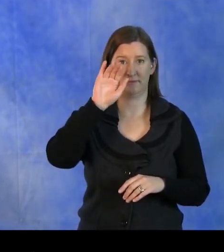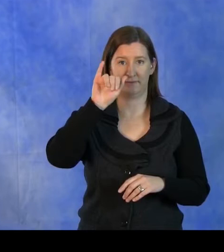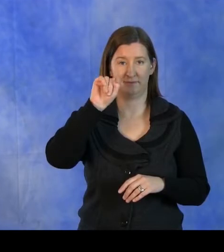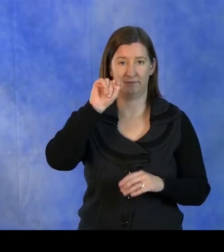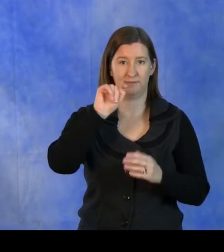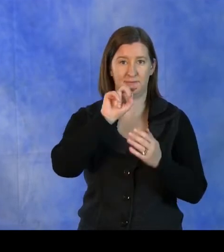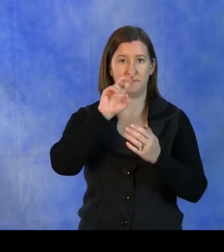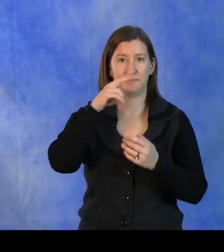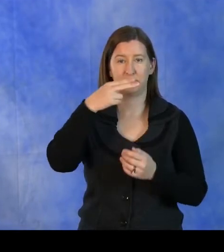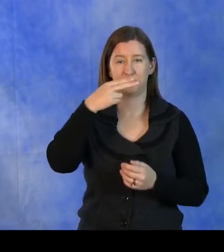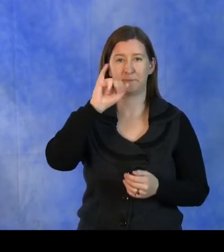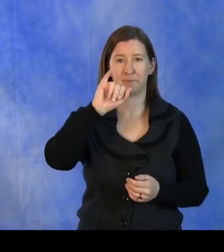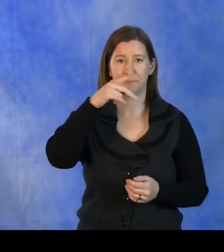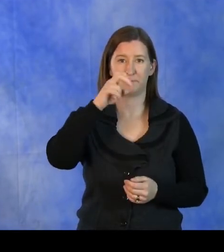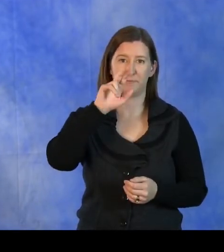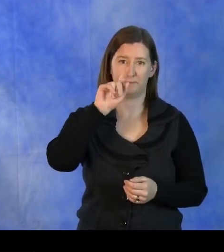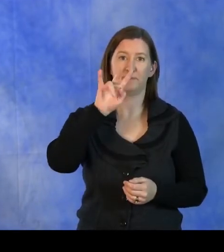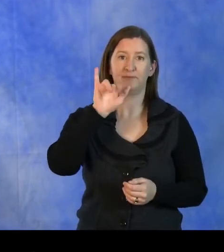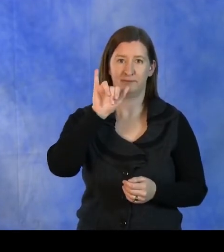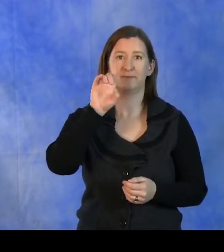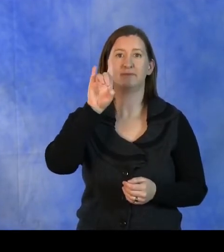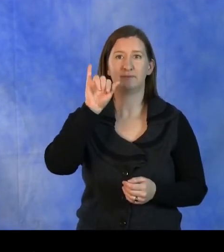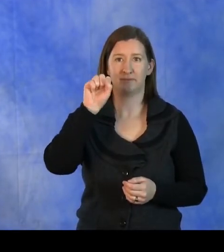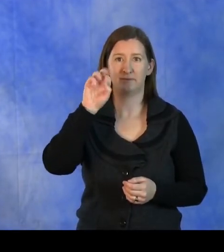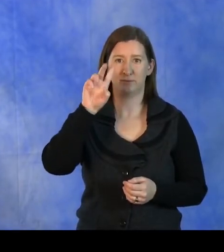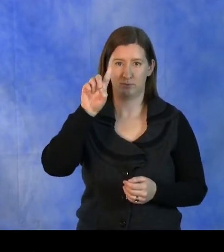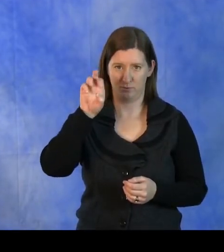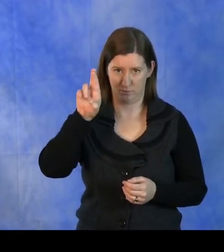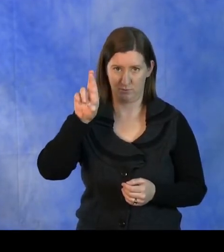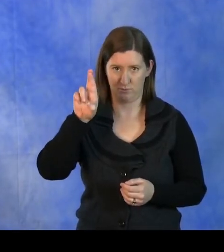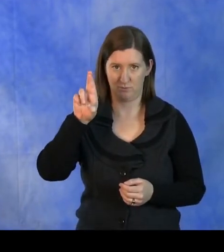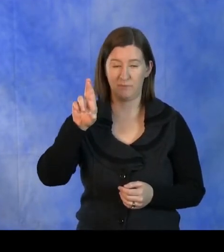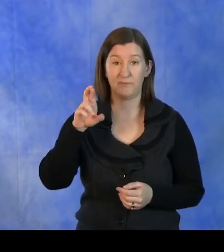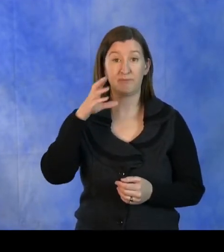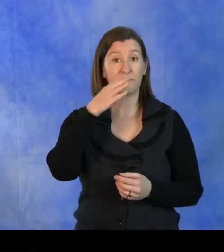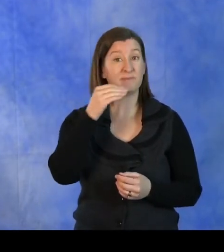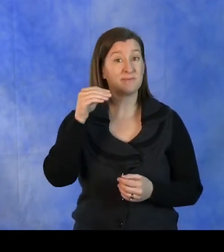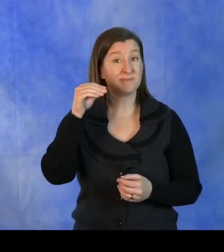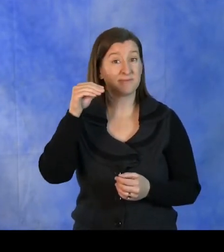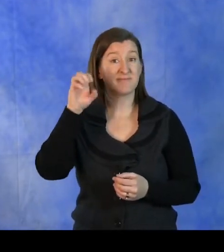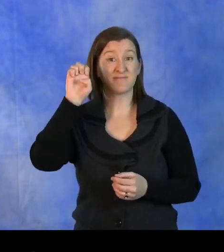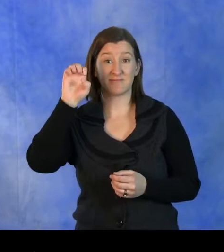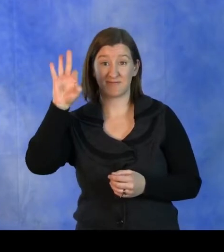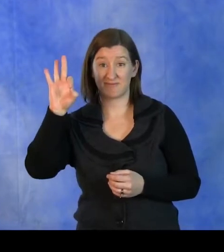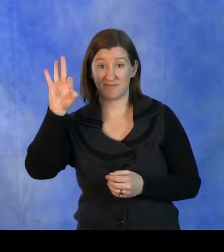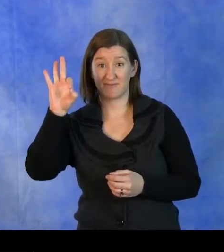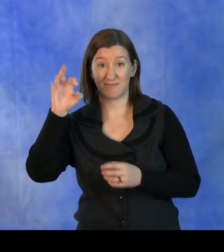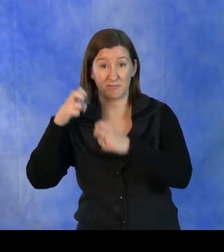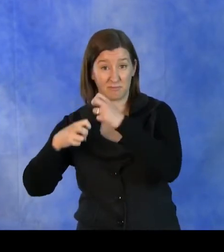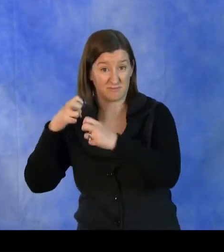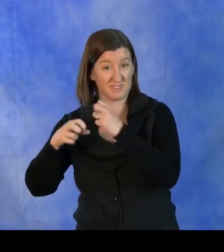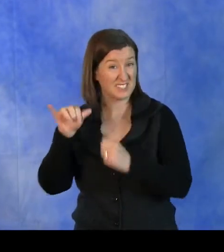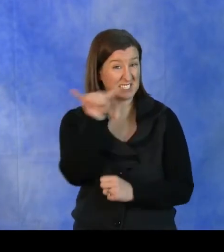attention deficit hyperactivity disorder.